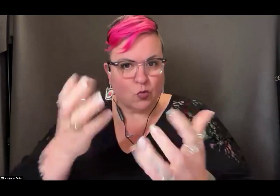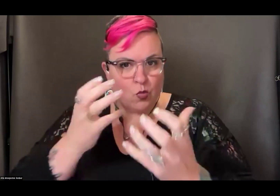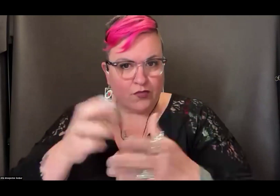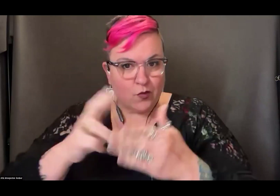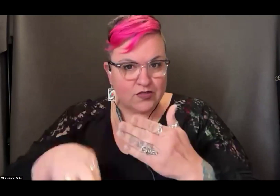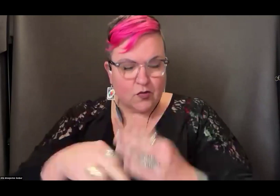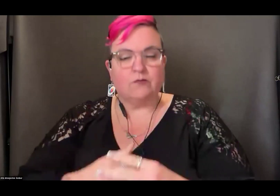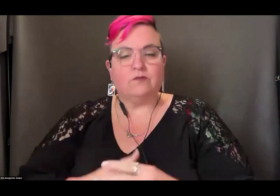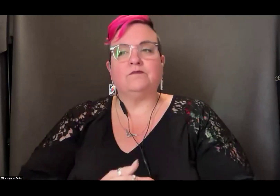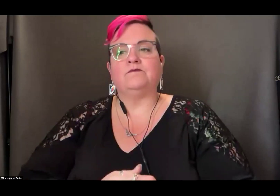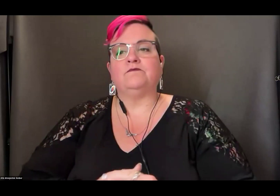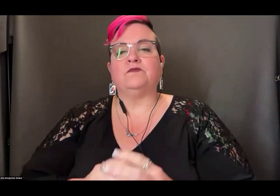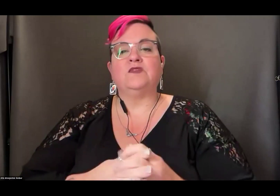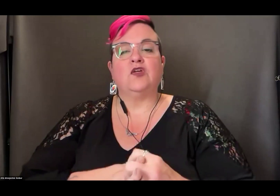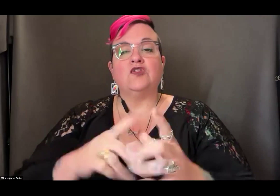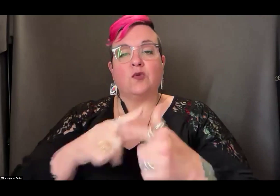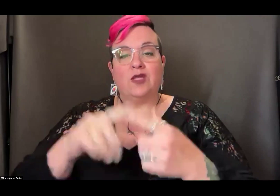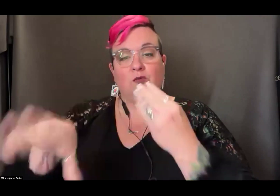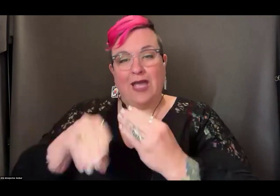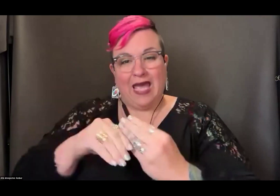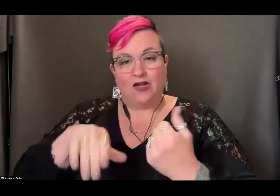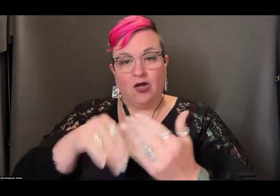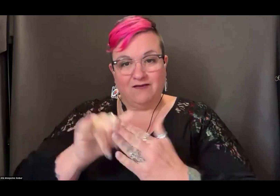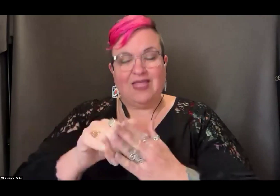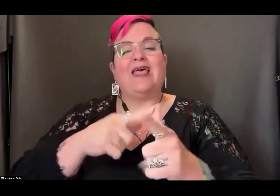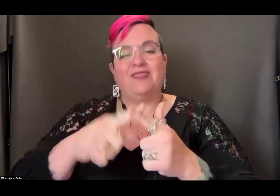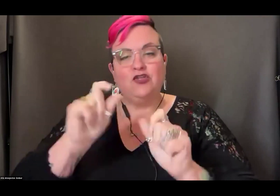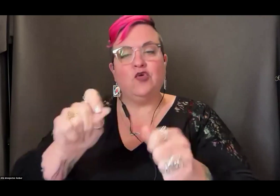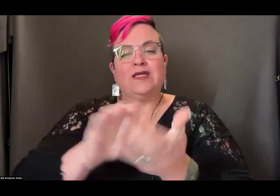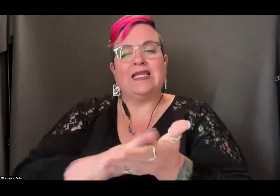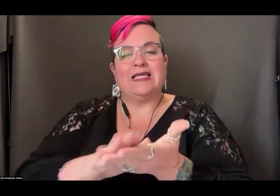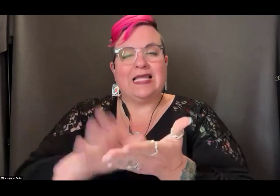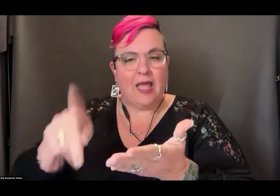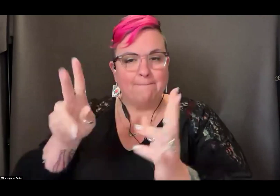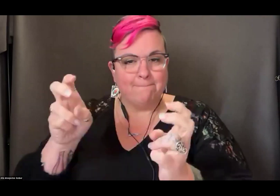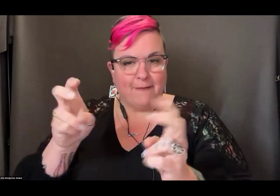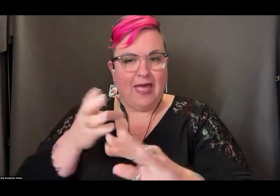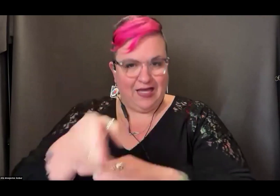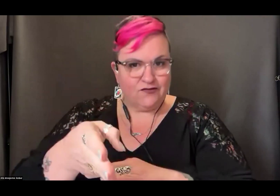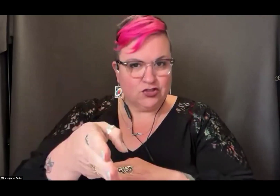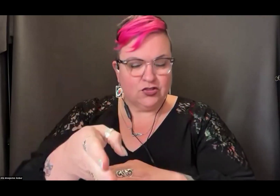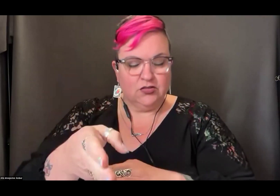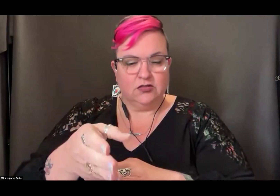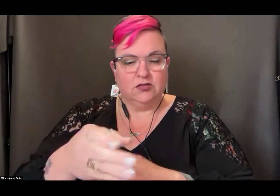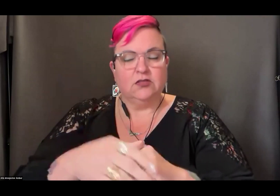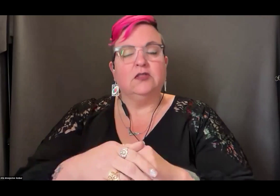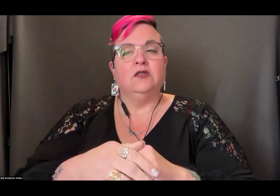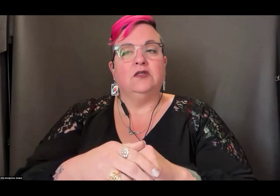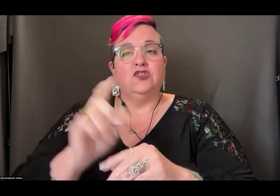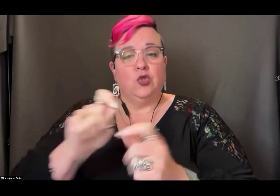it output that, then you can do any cleanup. That's when you specify what way you want the prompt to